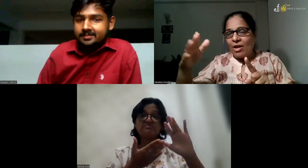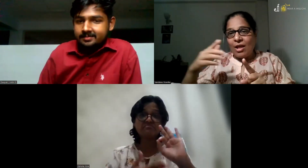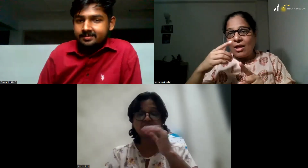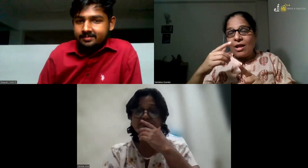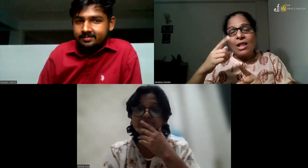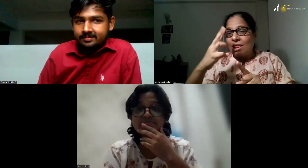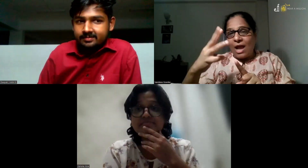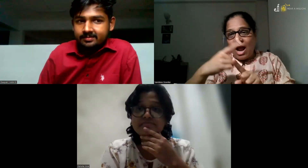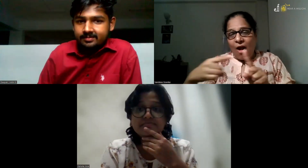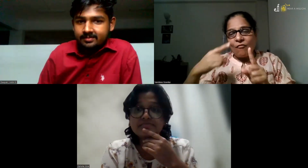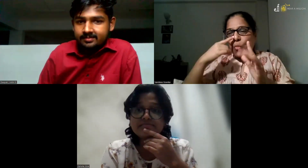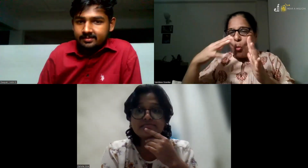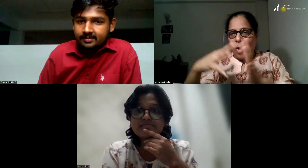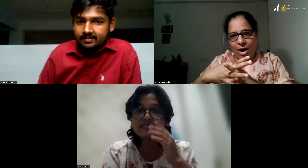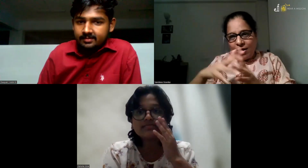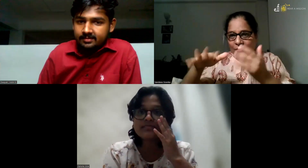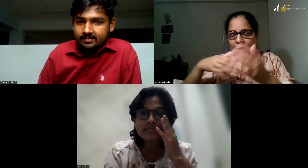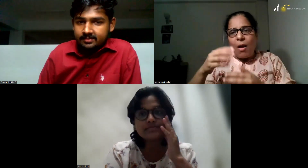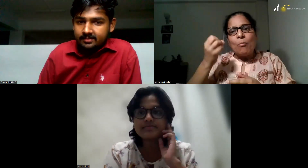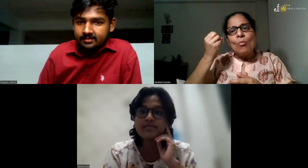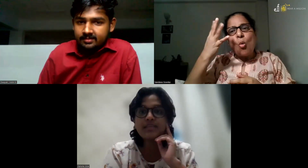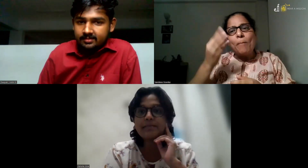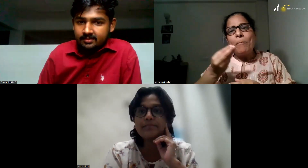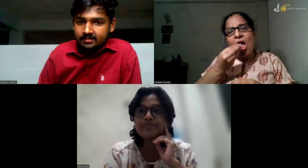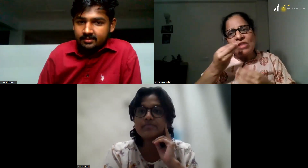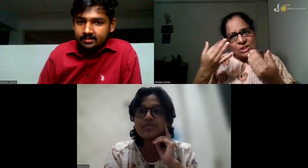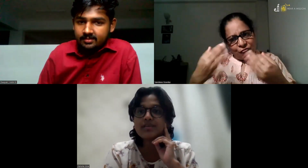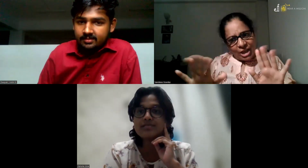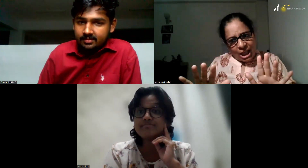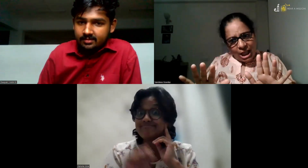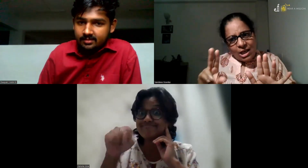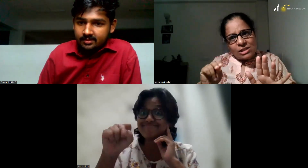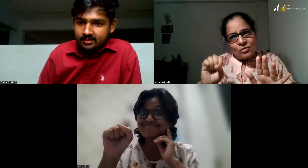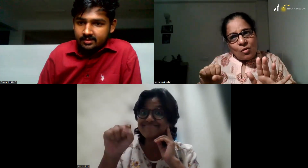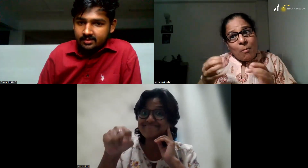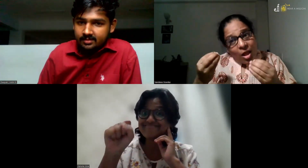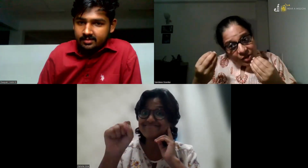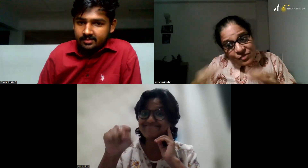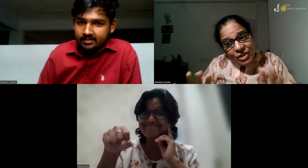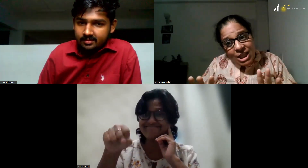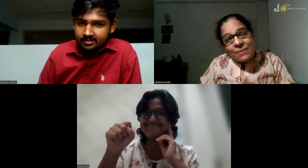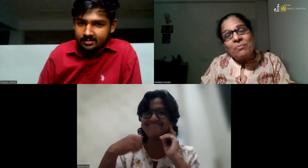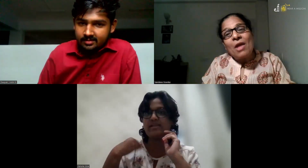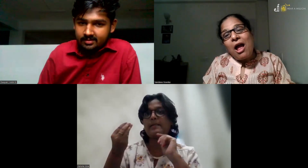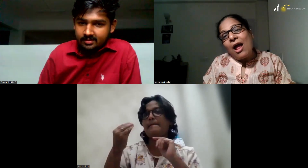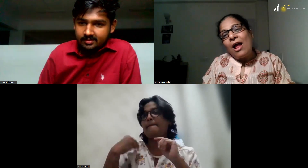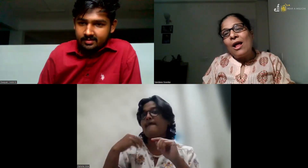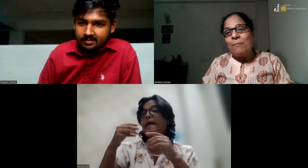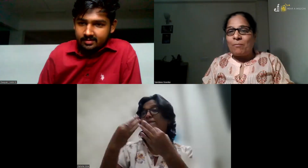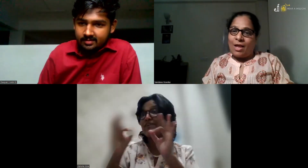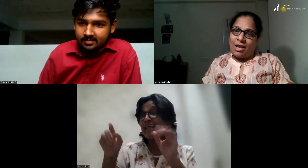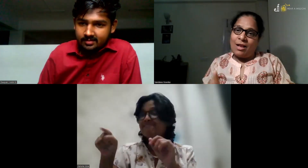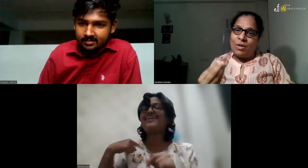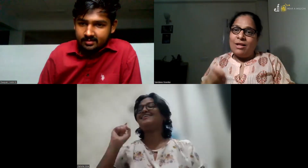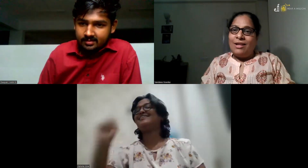star rated above that hotels. So you were, I mean, stayed along with the women.